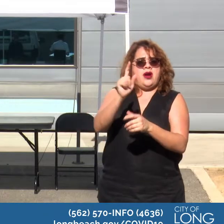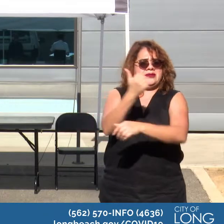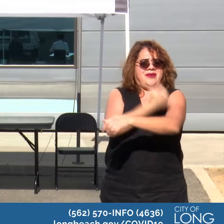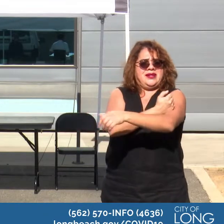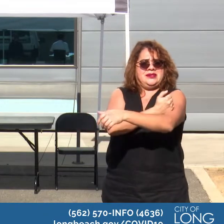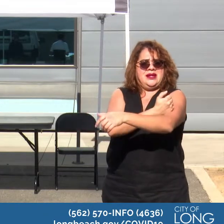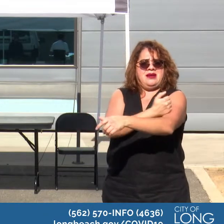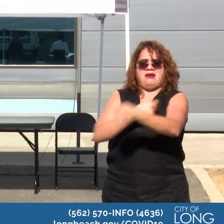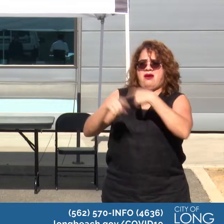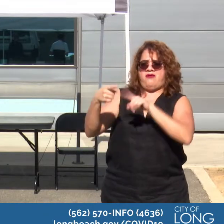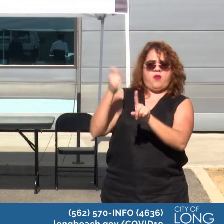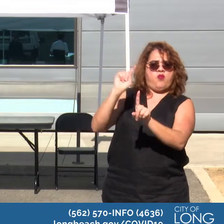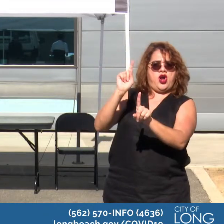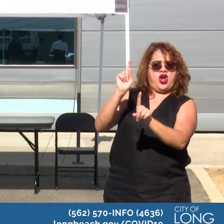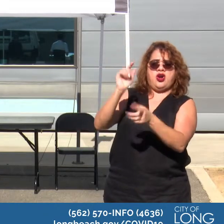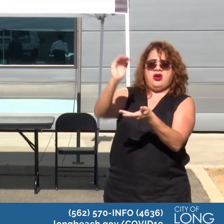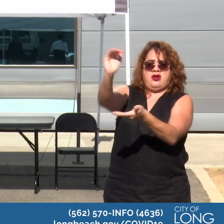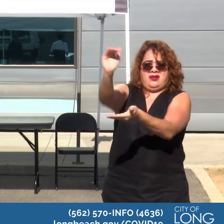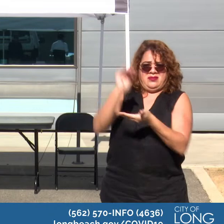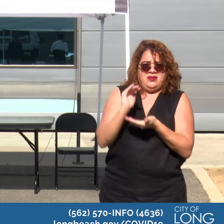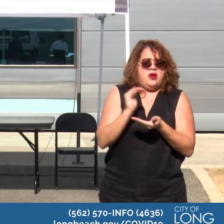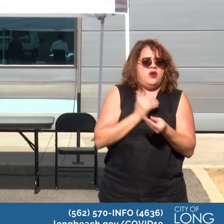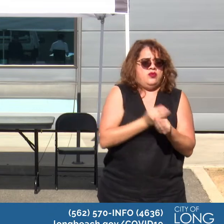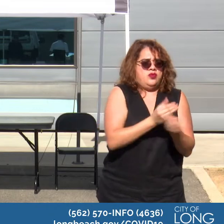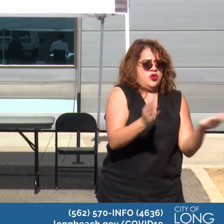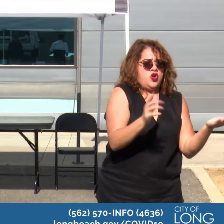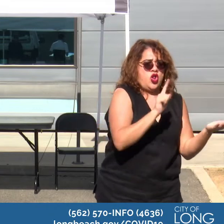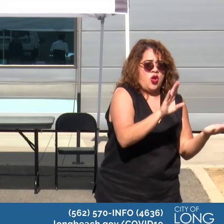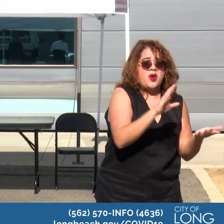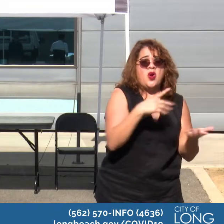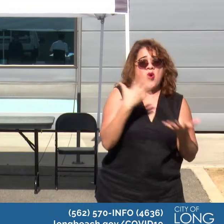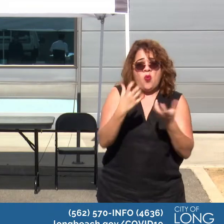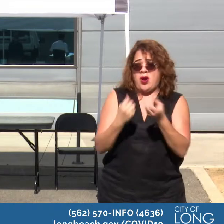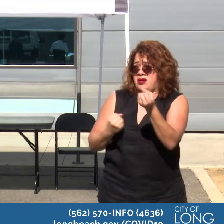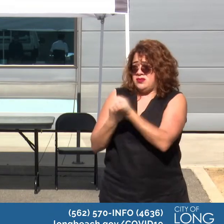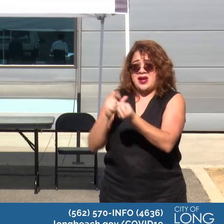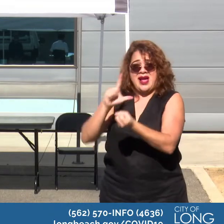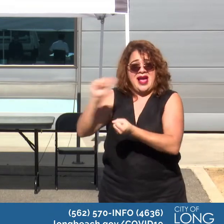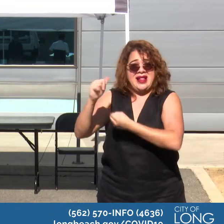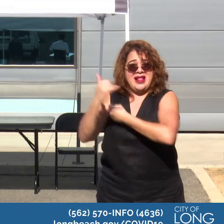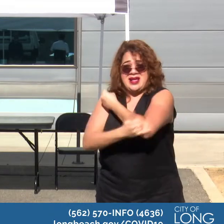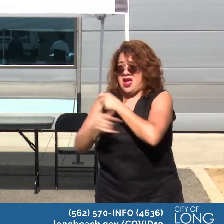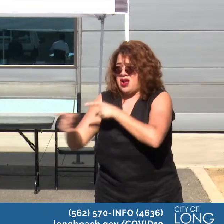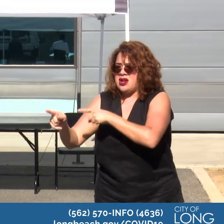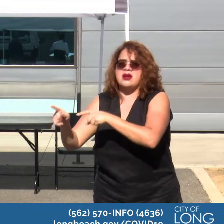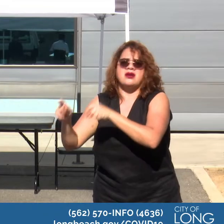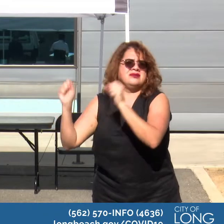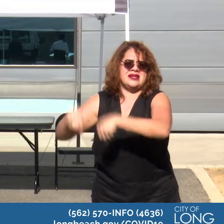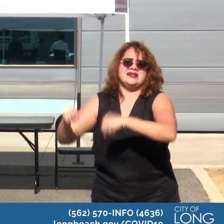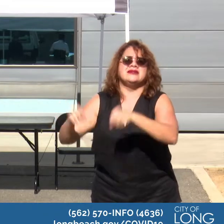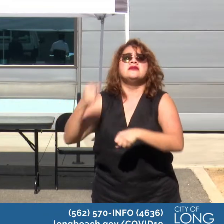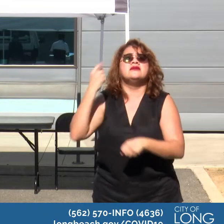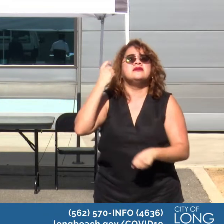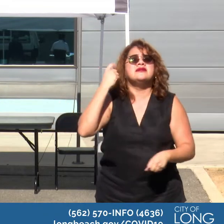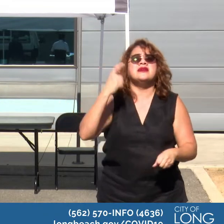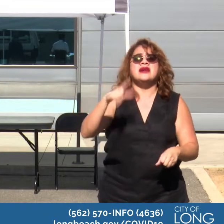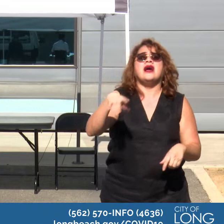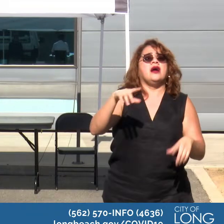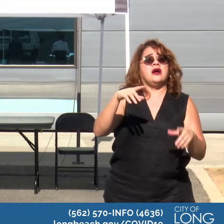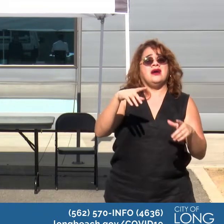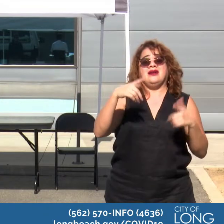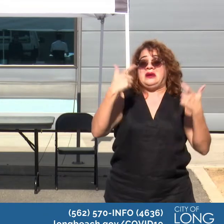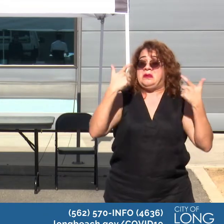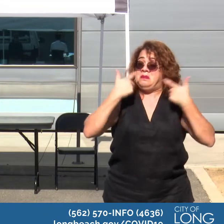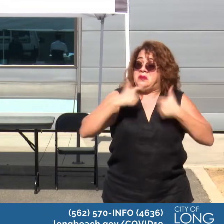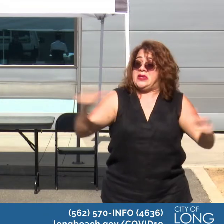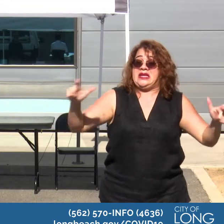come in. But I do support, particularly for large, dense cities, those vaccines should be coming straight to cities if possible.